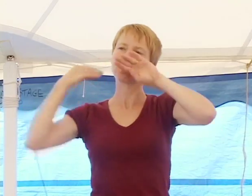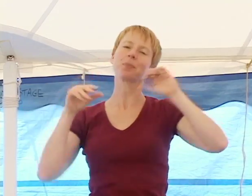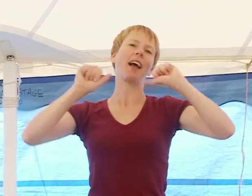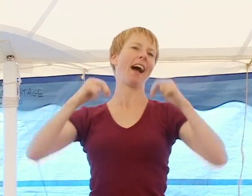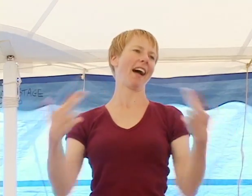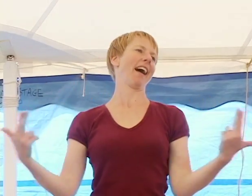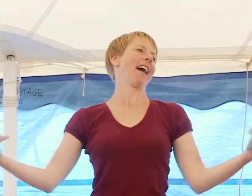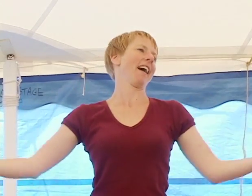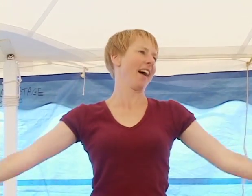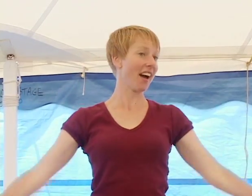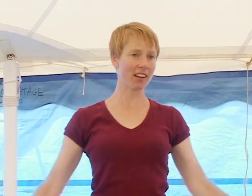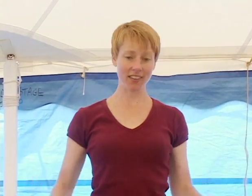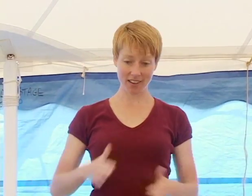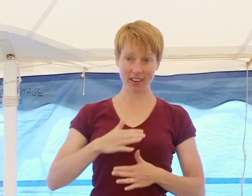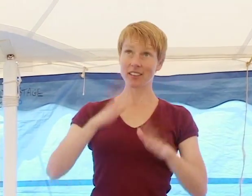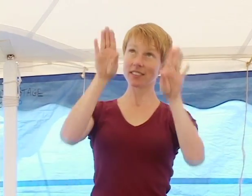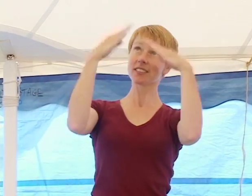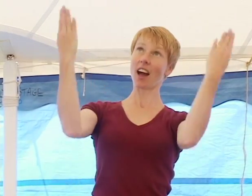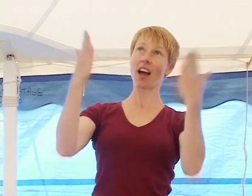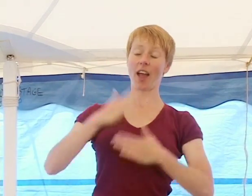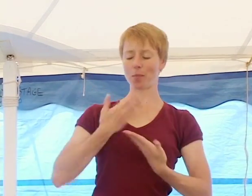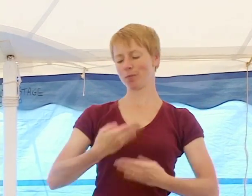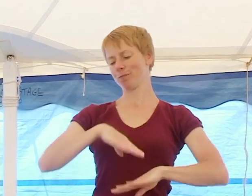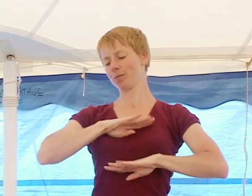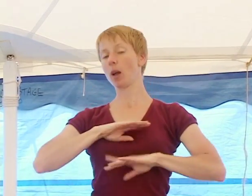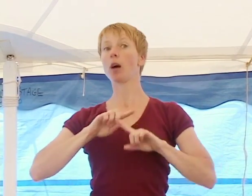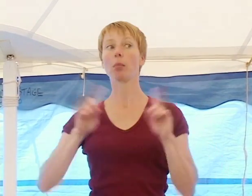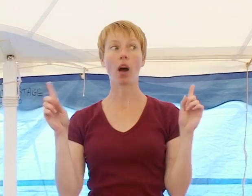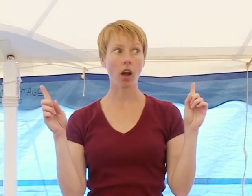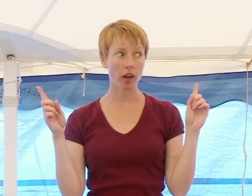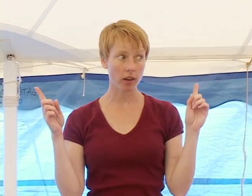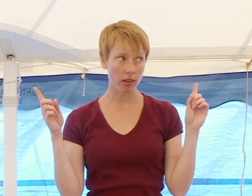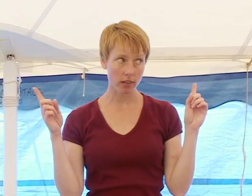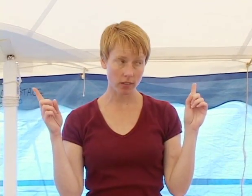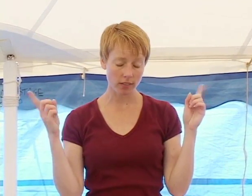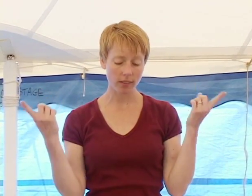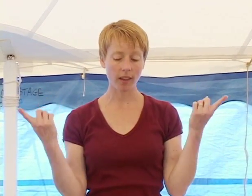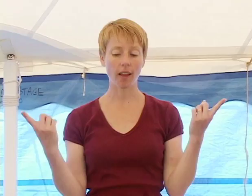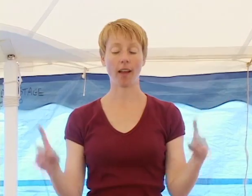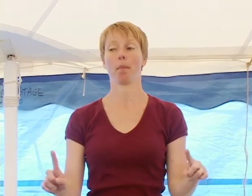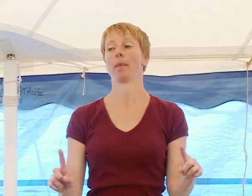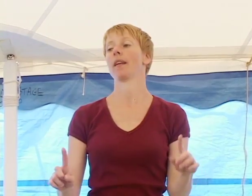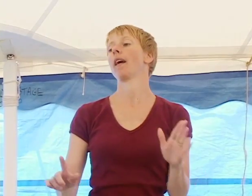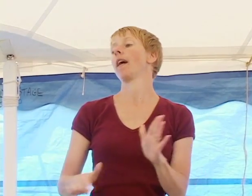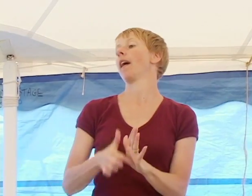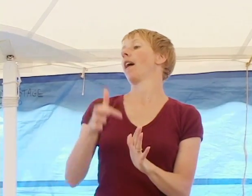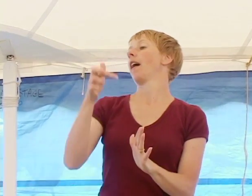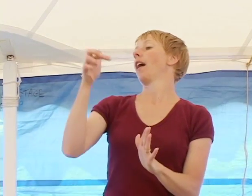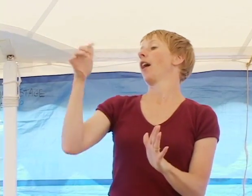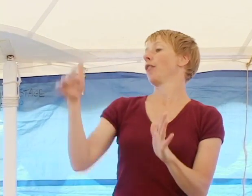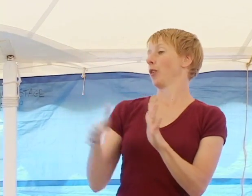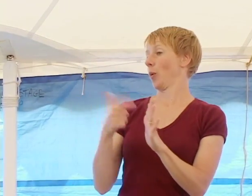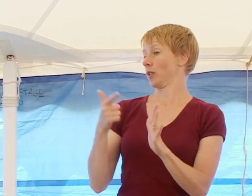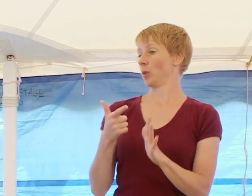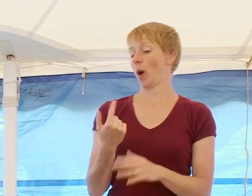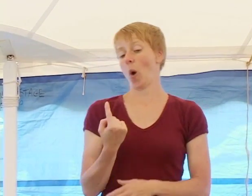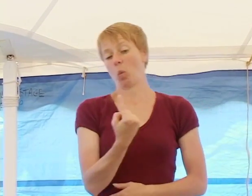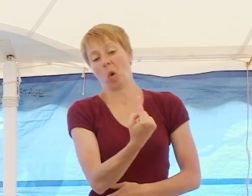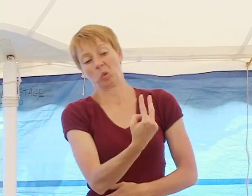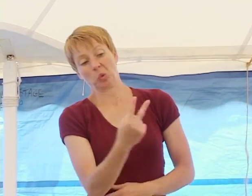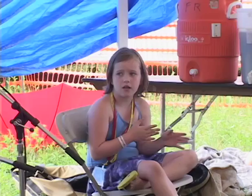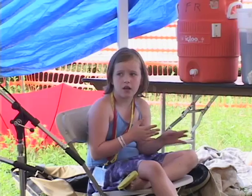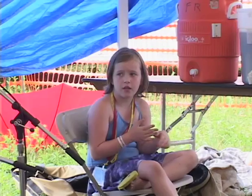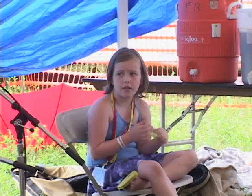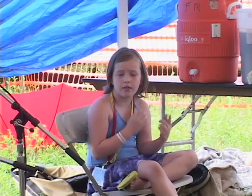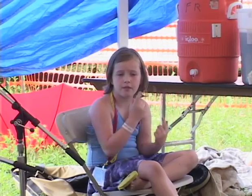the sky was very happy. But sometimes people would take a little more sky than they really